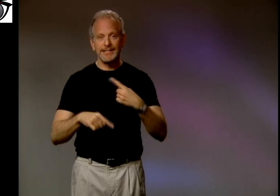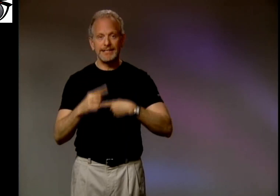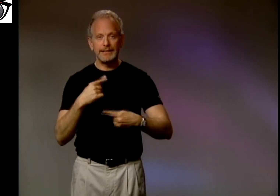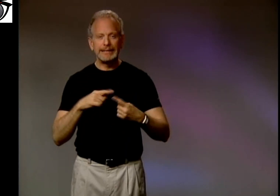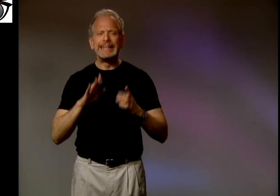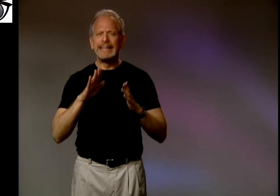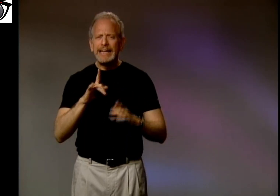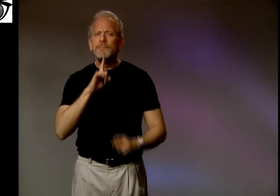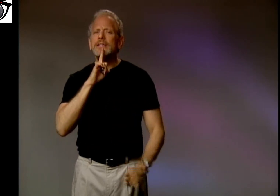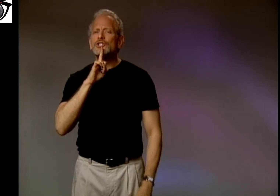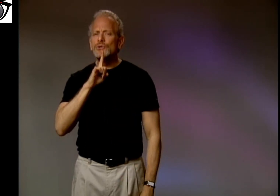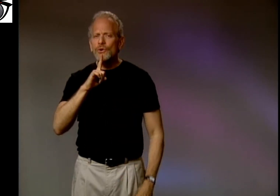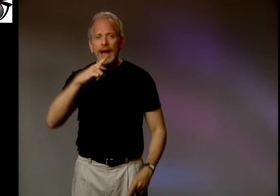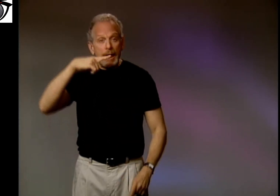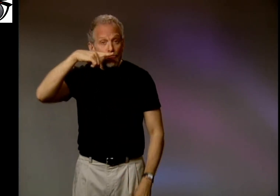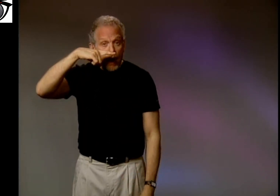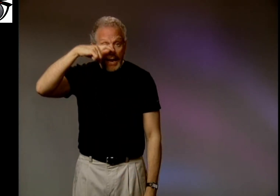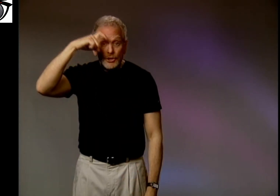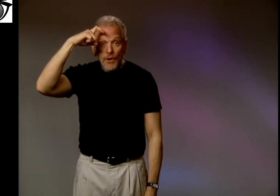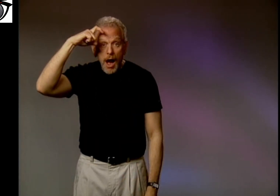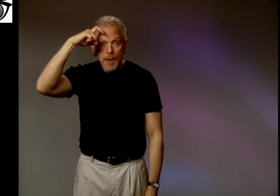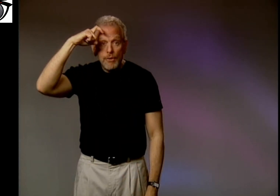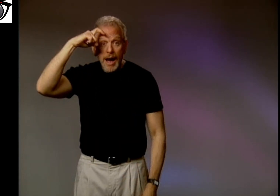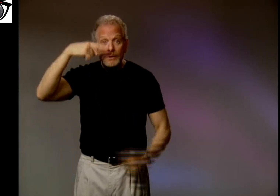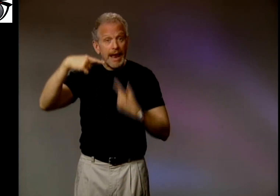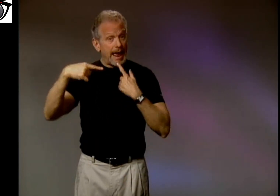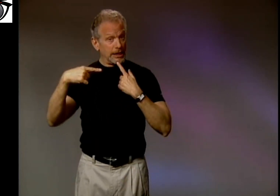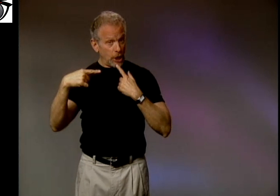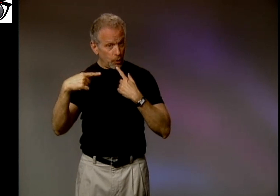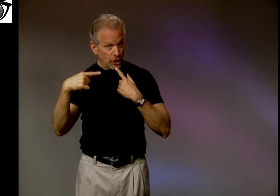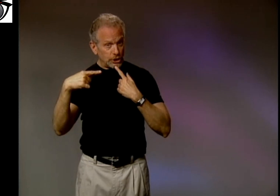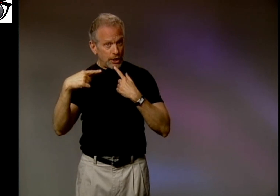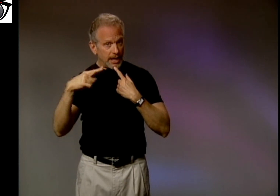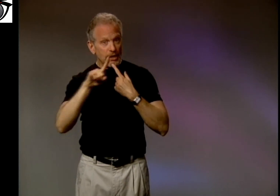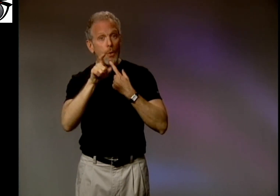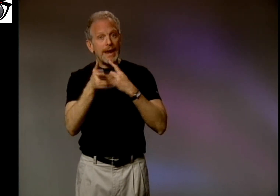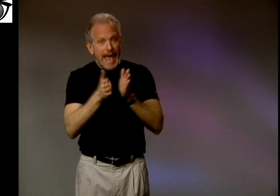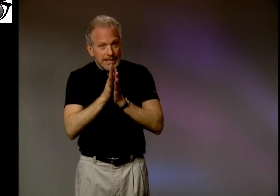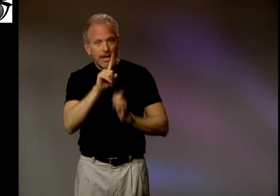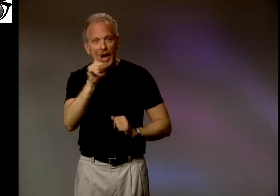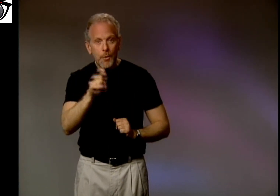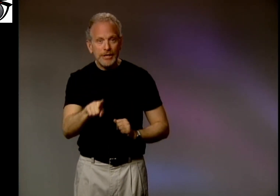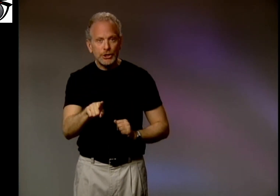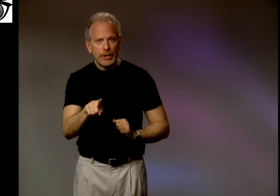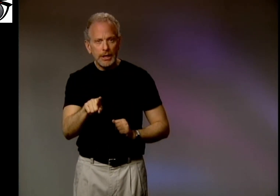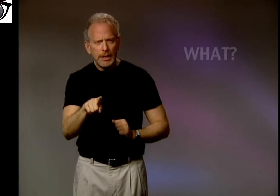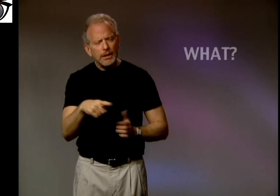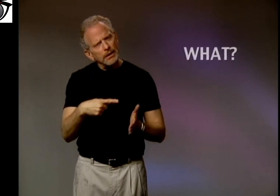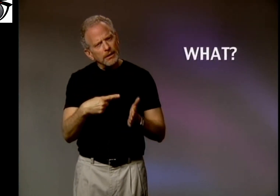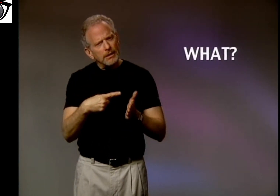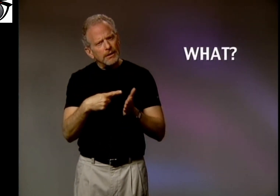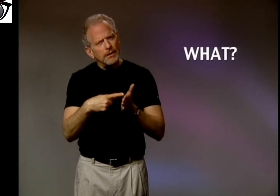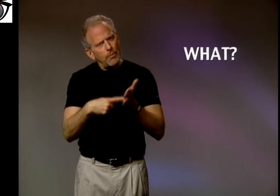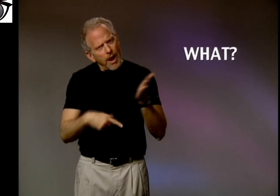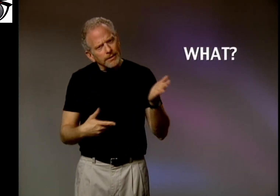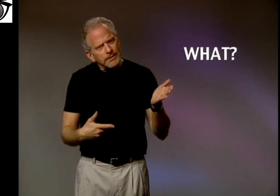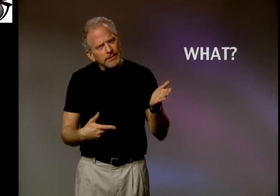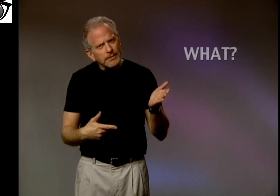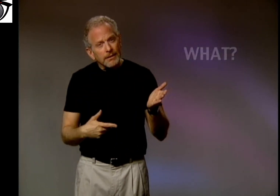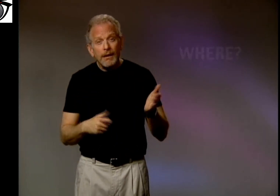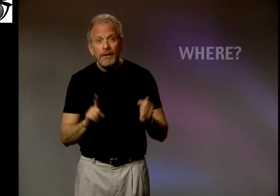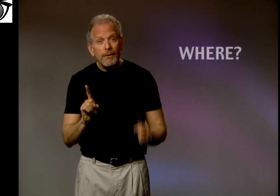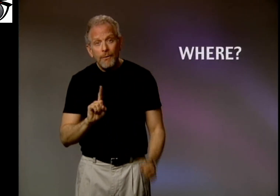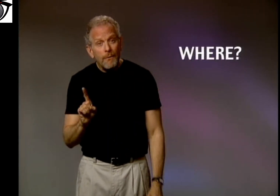question signs. Be sure and raise your eyebrows and lower your chin when asking a question.